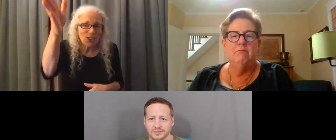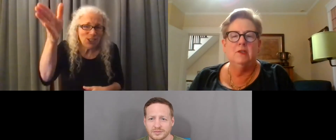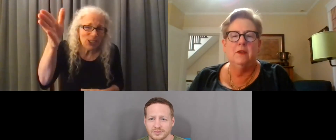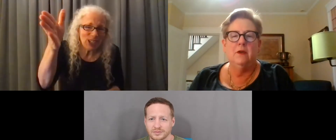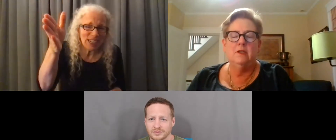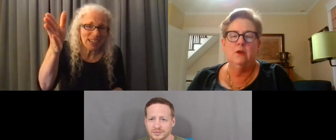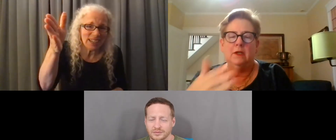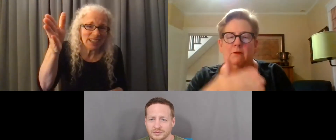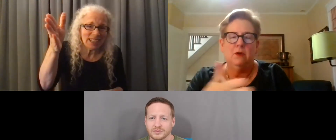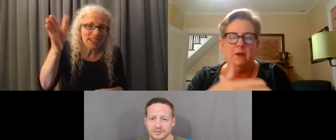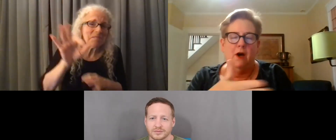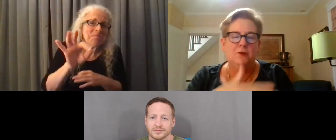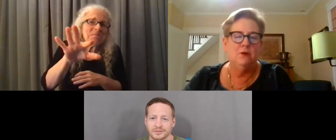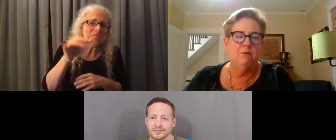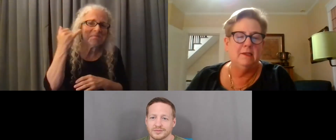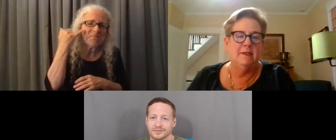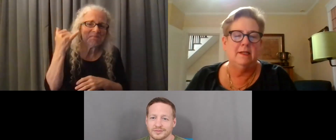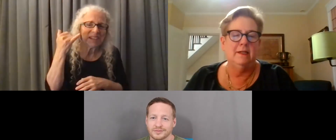Just a sort of an offshoot of Betsy's idea.